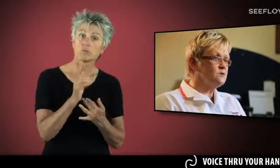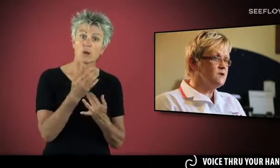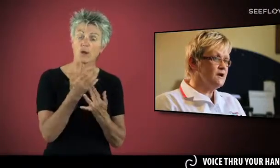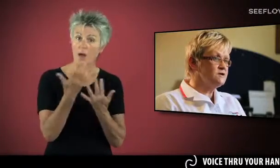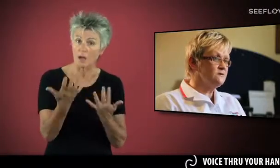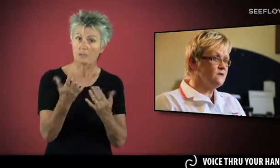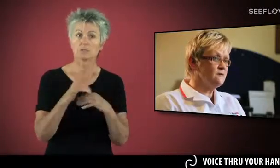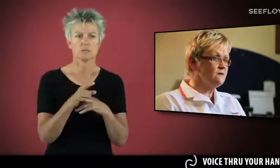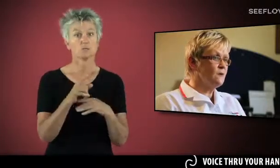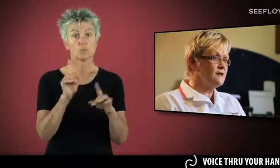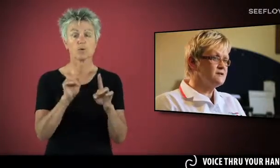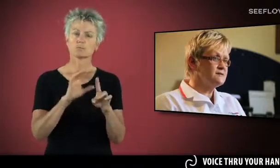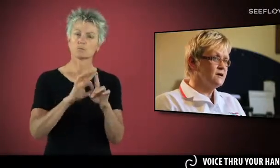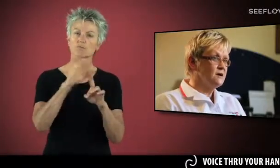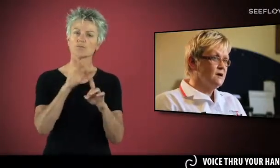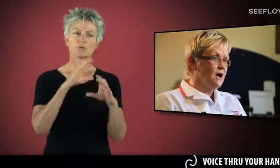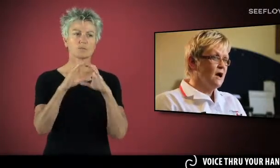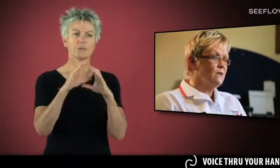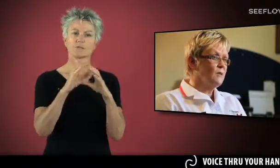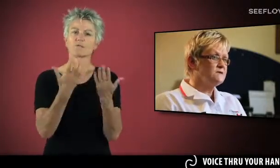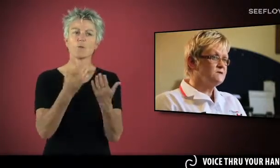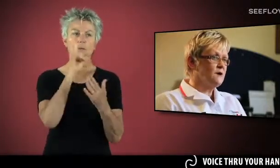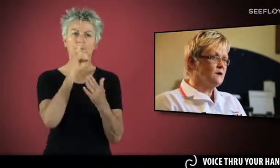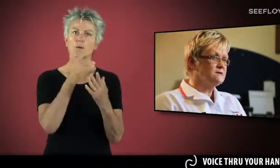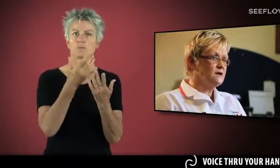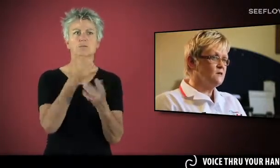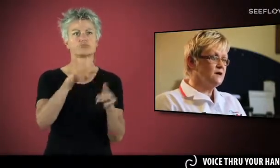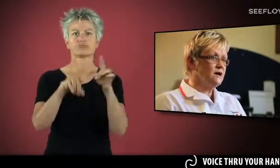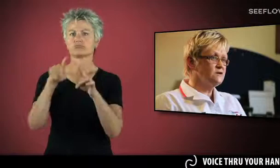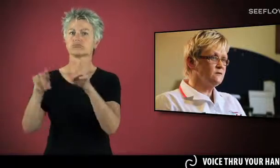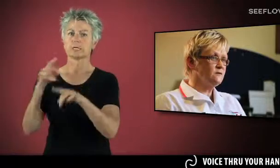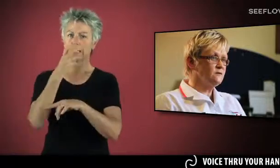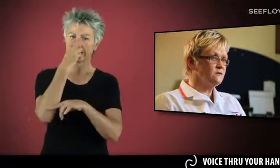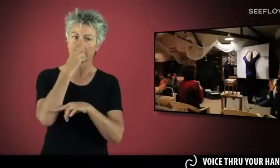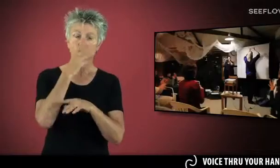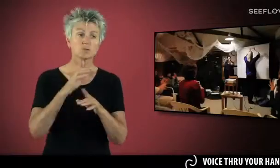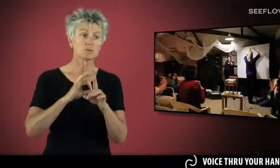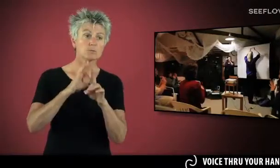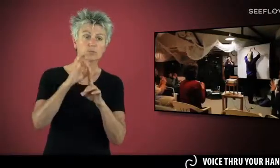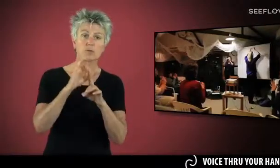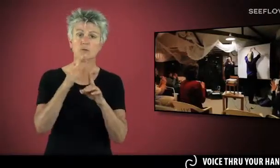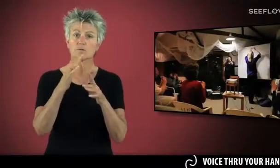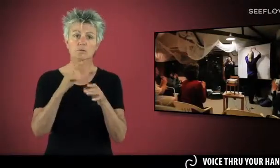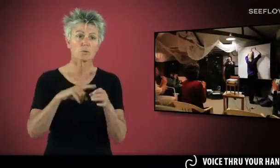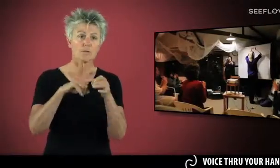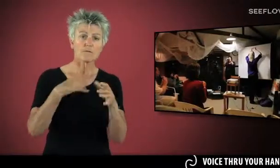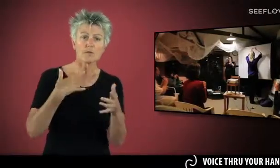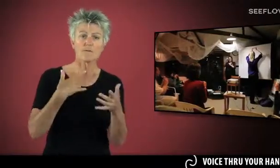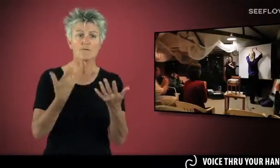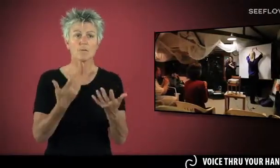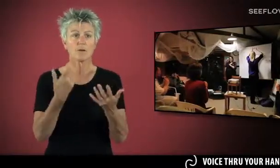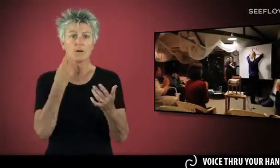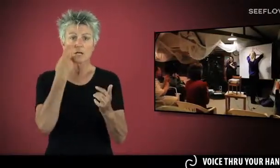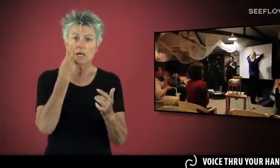visual communication for people of all ages. It's to enhance that communication for carers, for families, and for